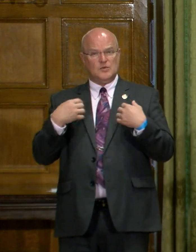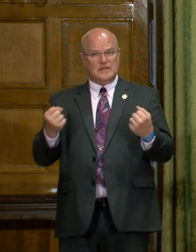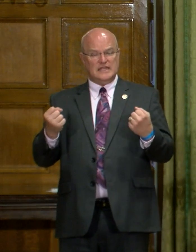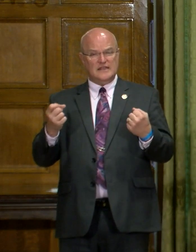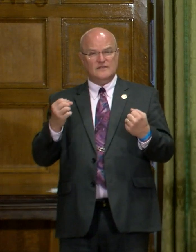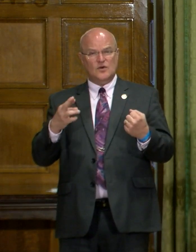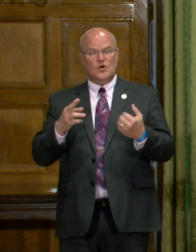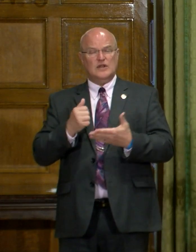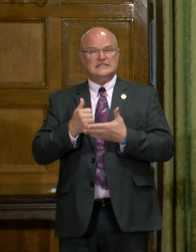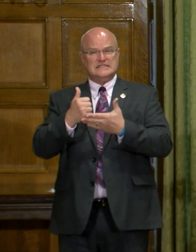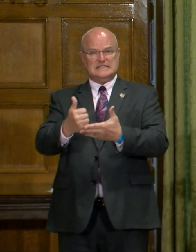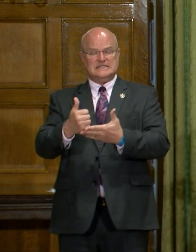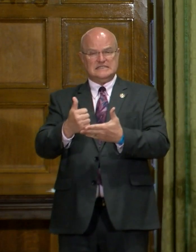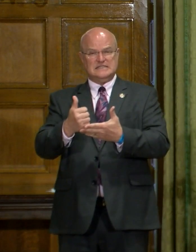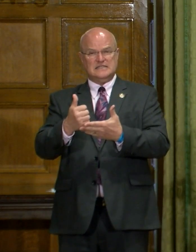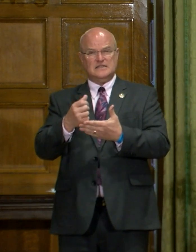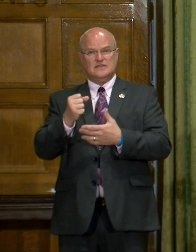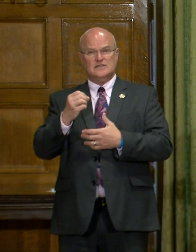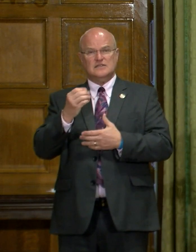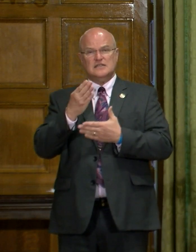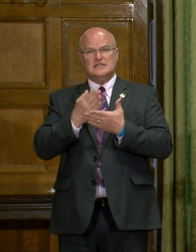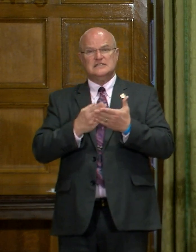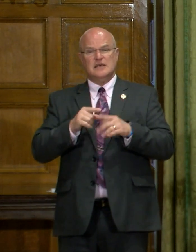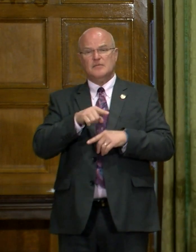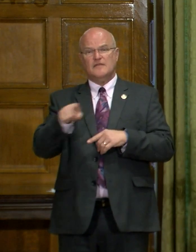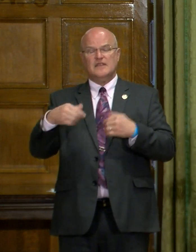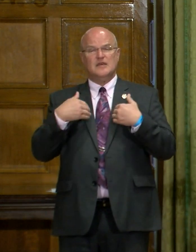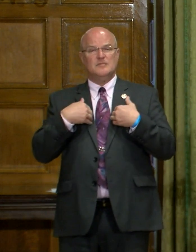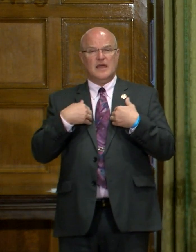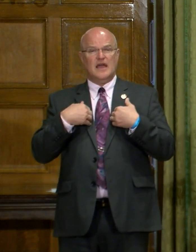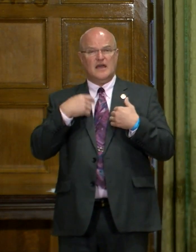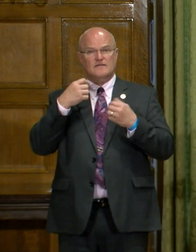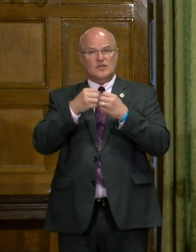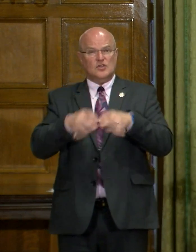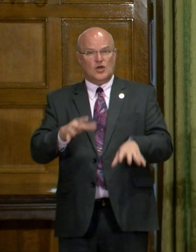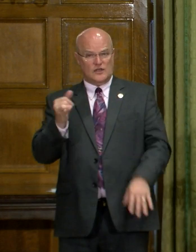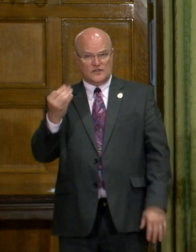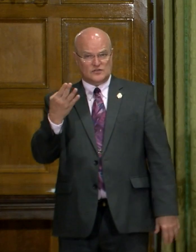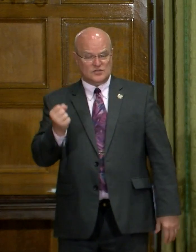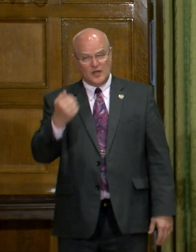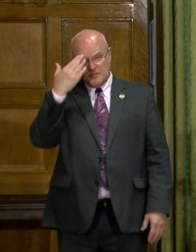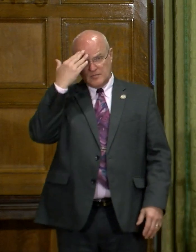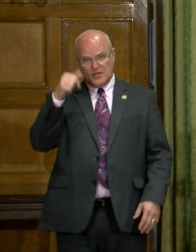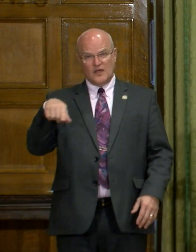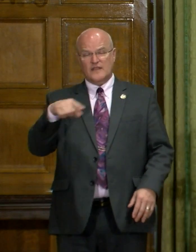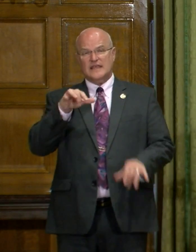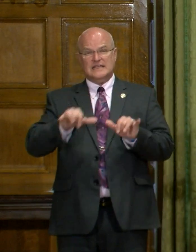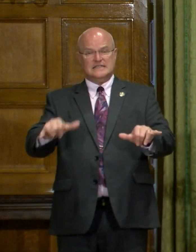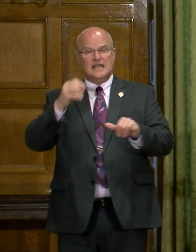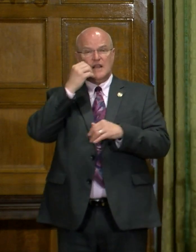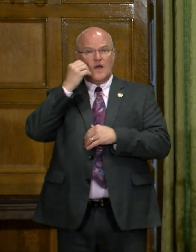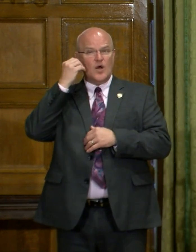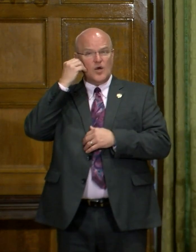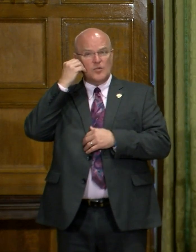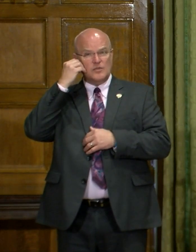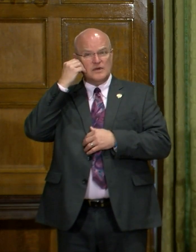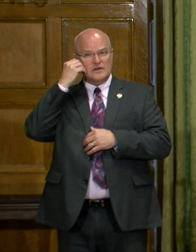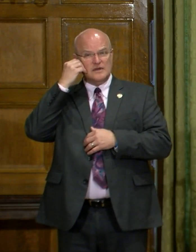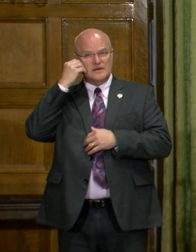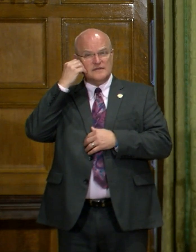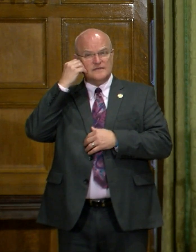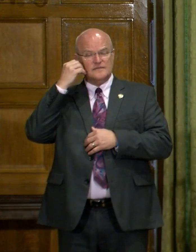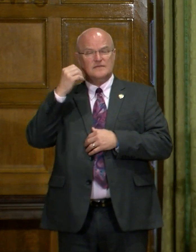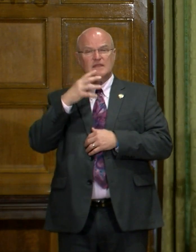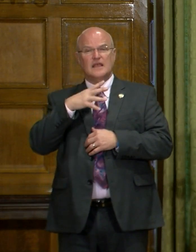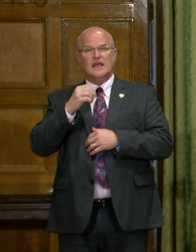relief or assistance. Some of them have lost their jobs because they stay home following